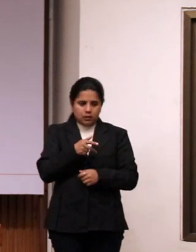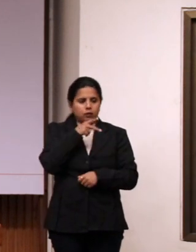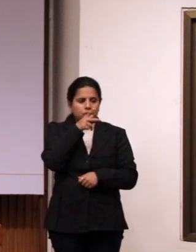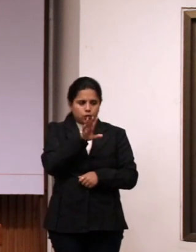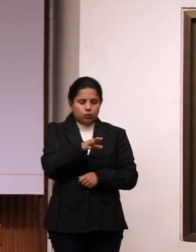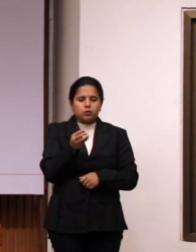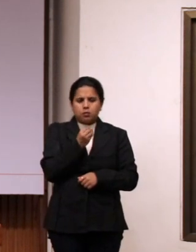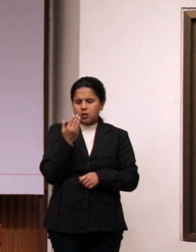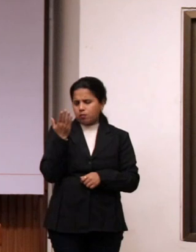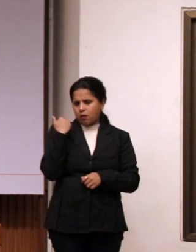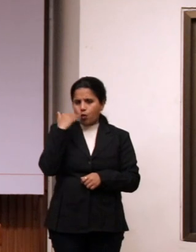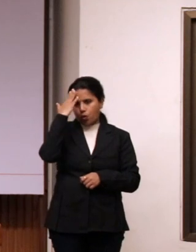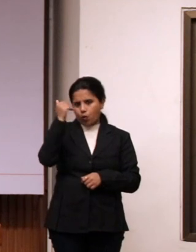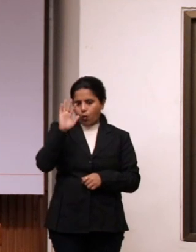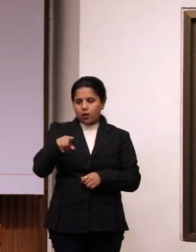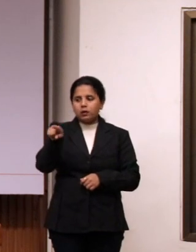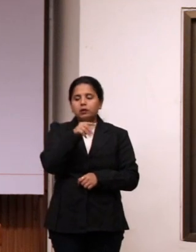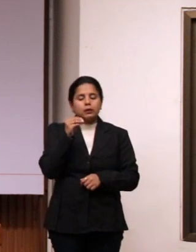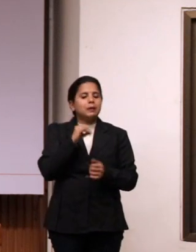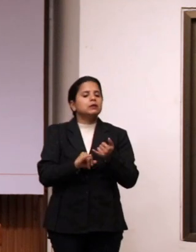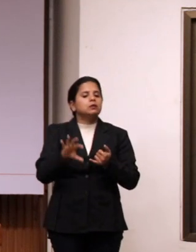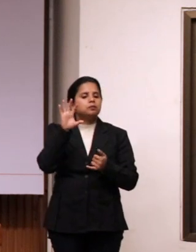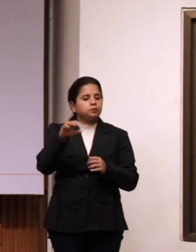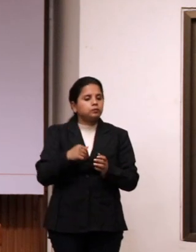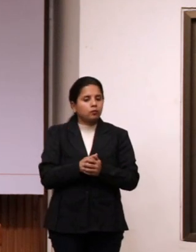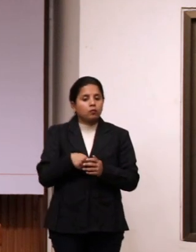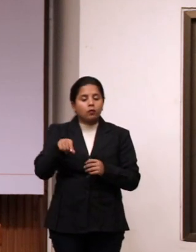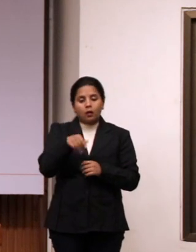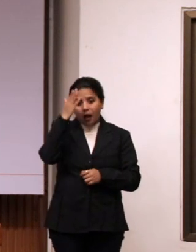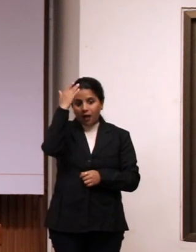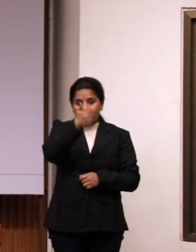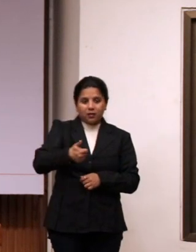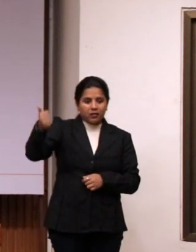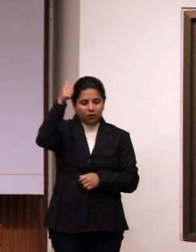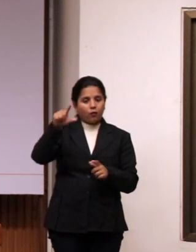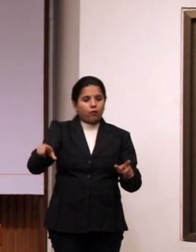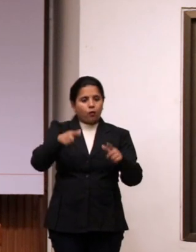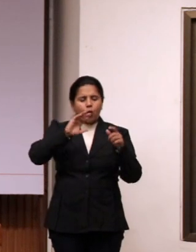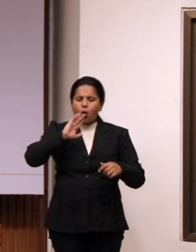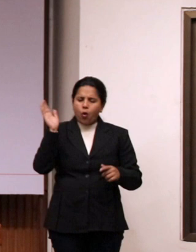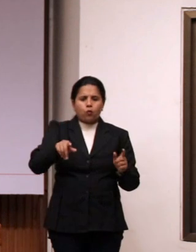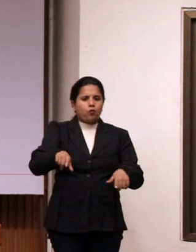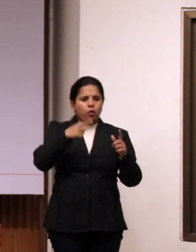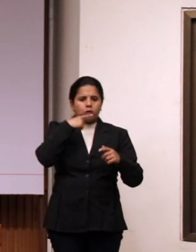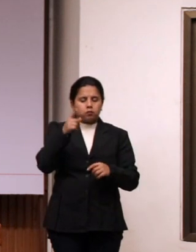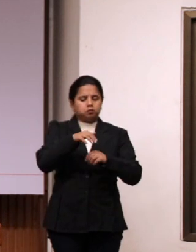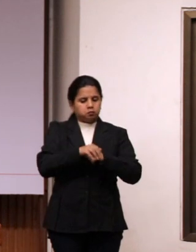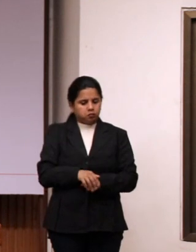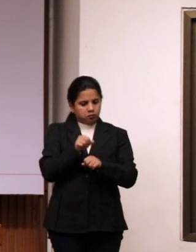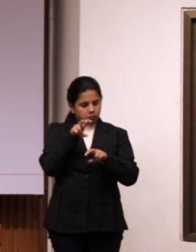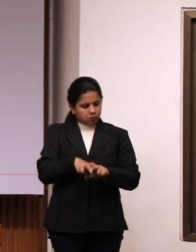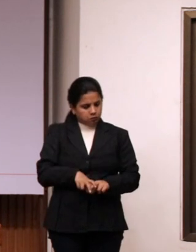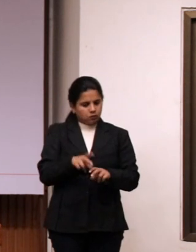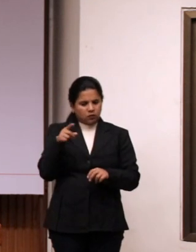far, recently I was called in one of the estate head of, by the head of the forest, and all forest officers sat down and